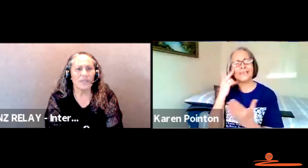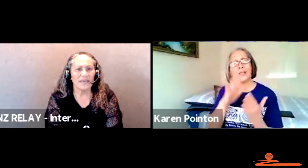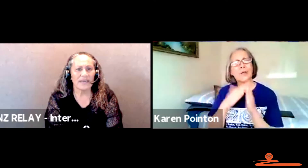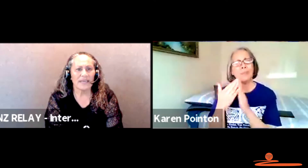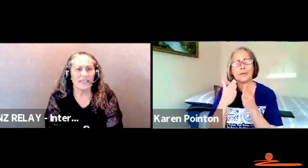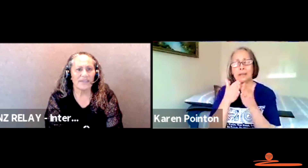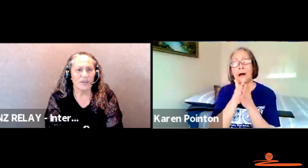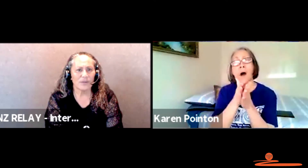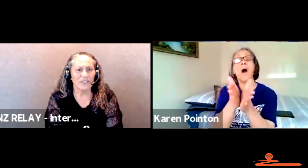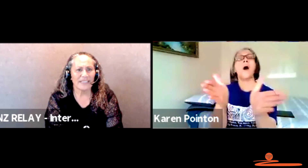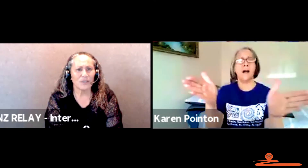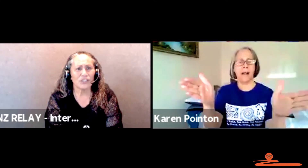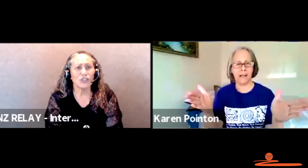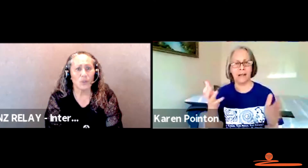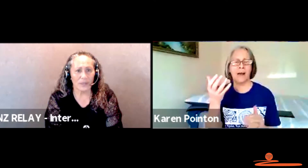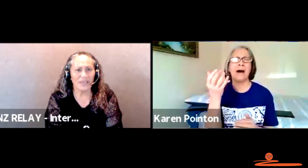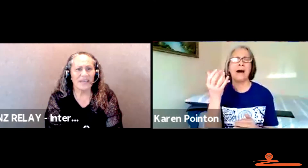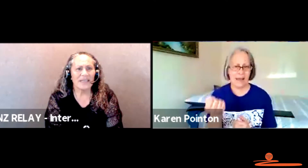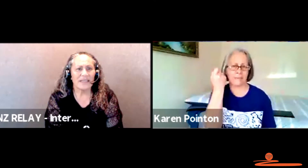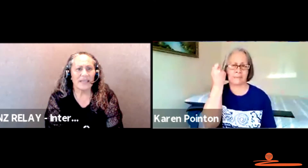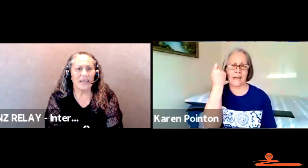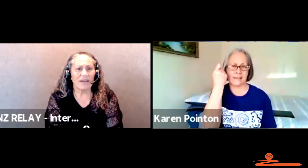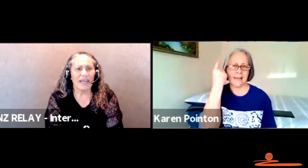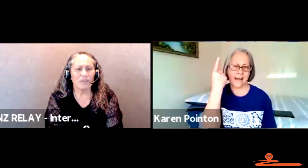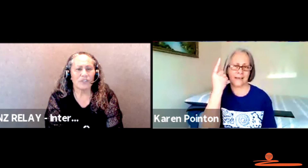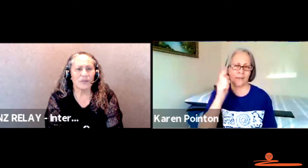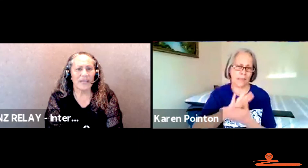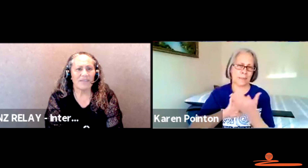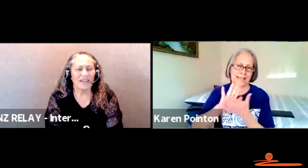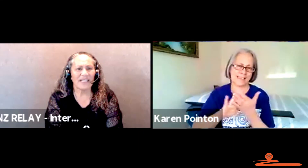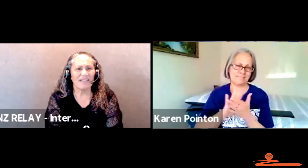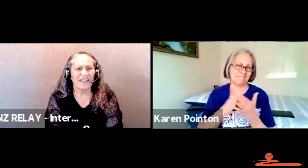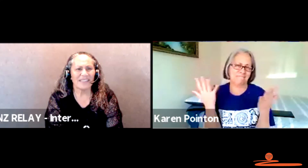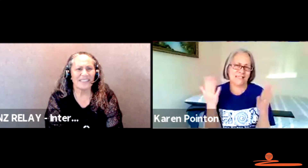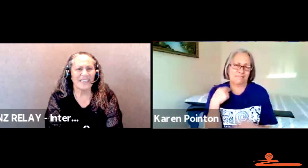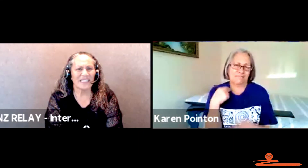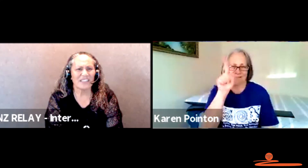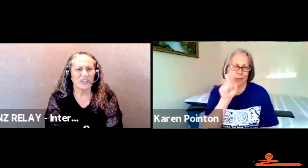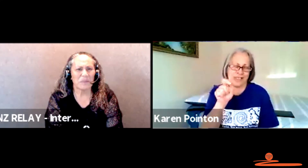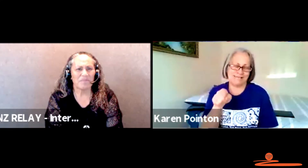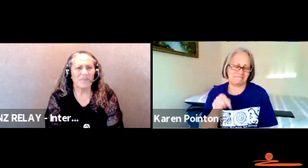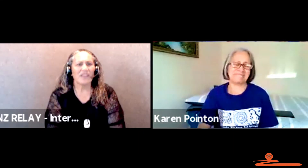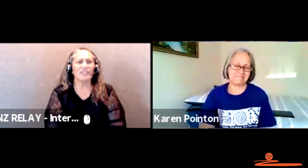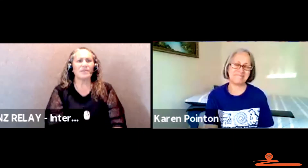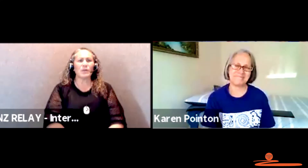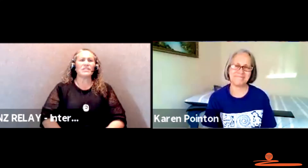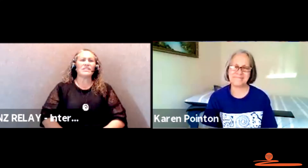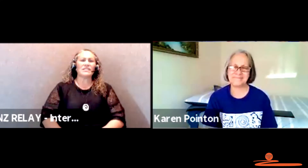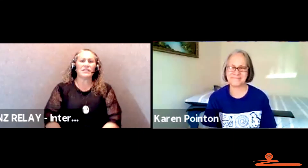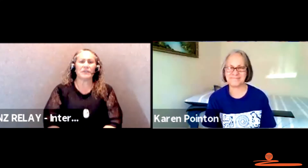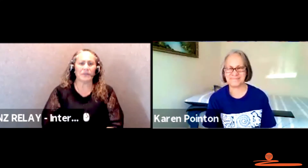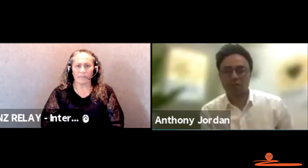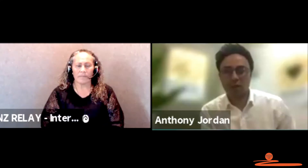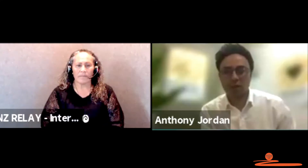for the deaf community to ensure that they are able to have a clearer understanding? So those are my questions